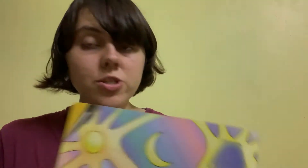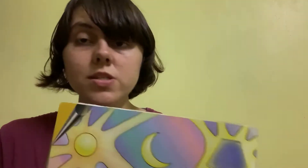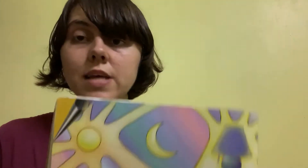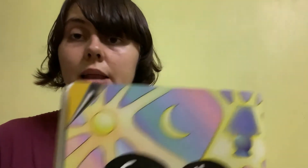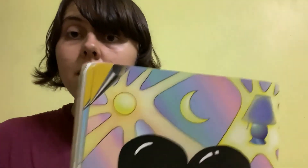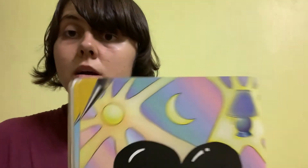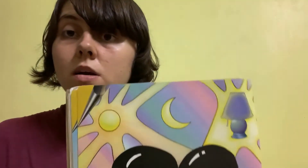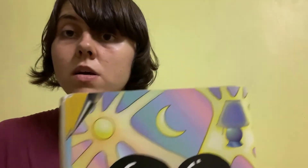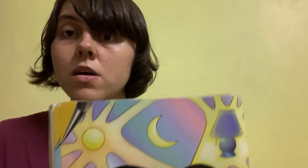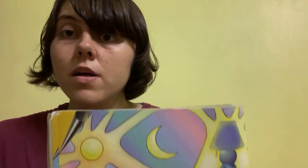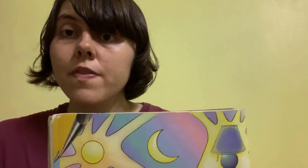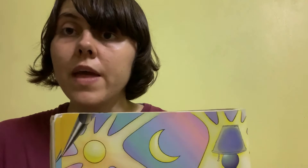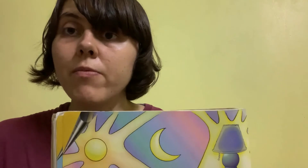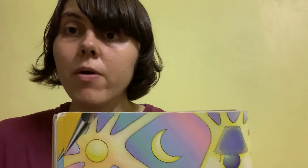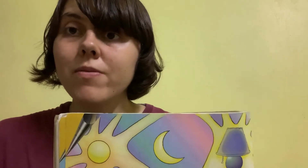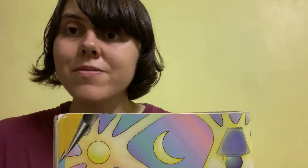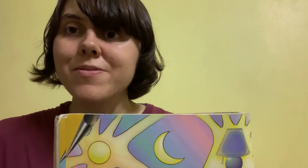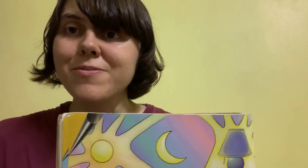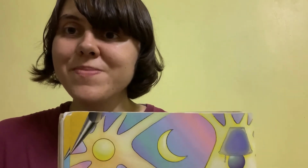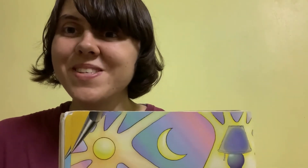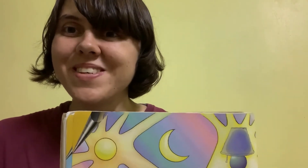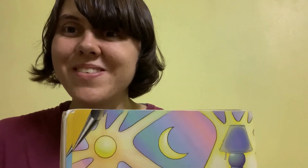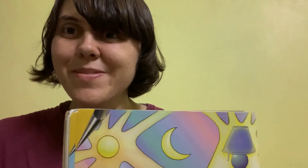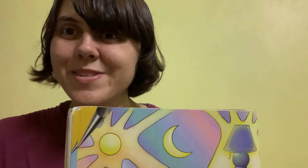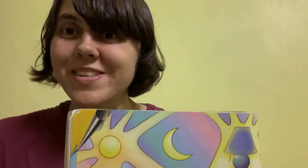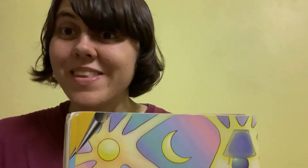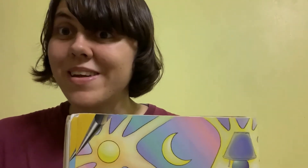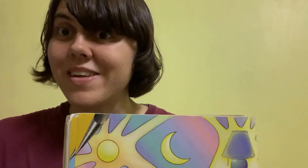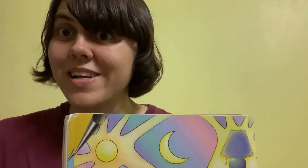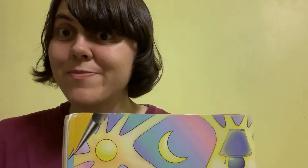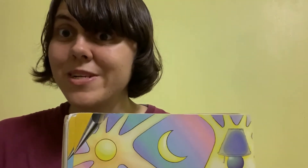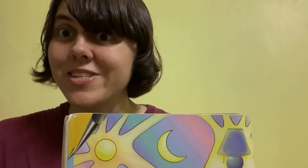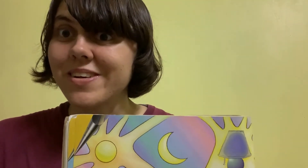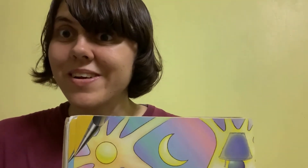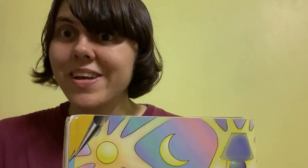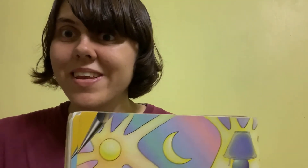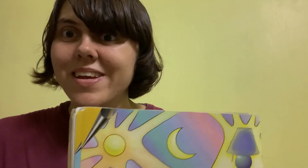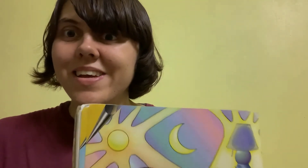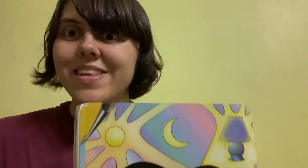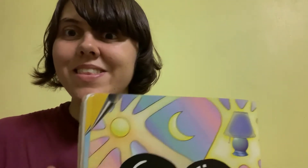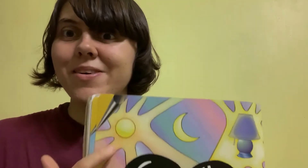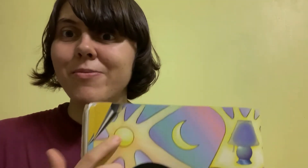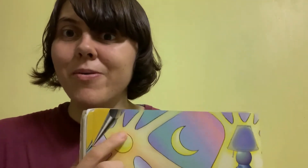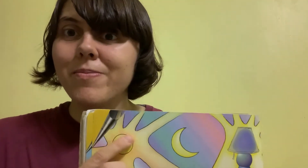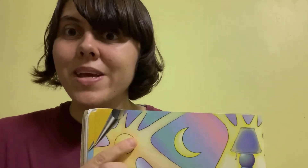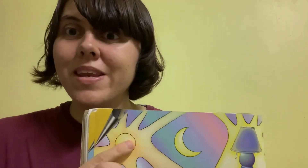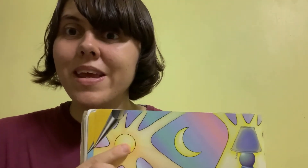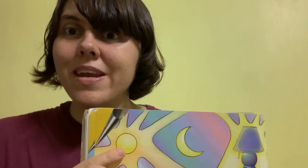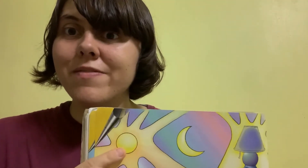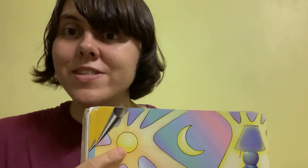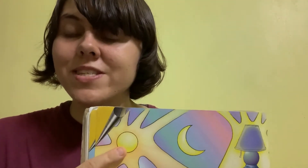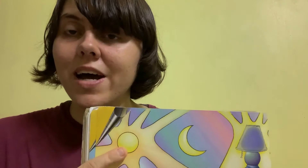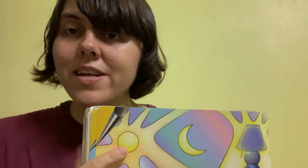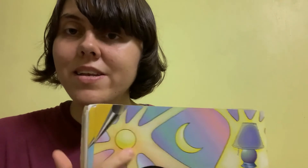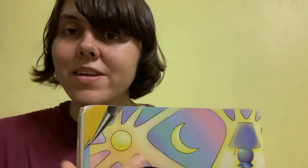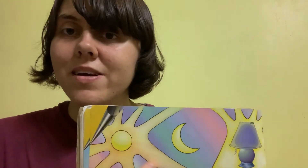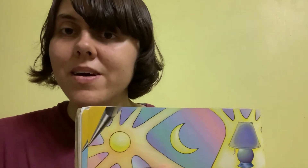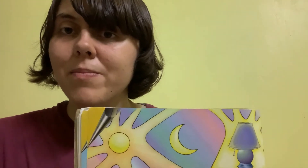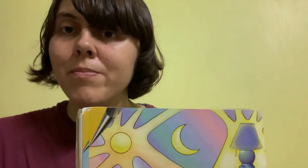just said, they won't, you almost saw that next picture. There won't be need of sun,